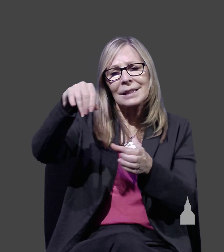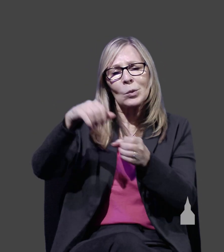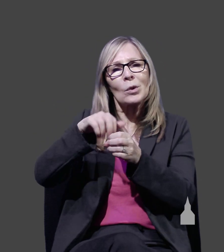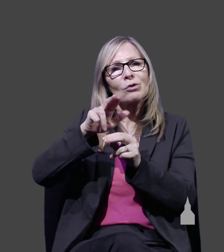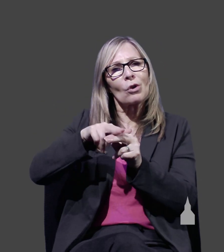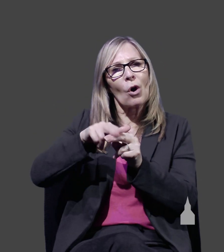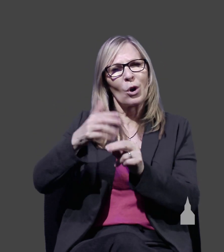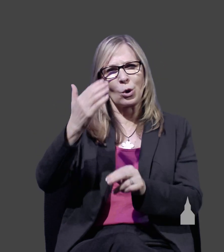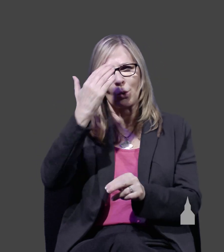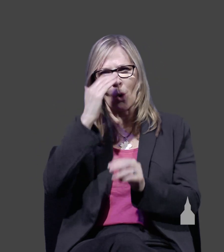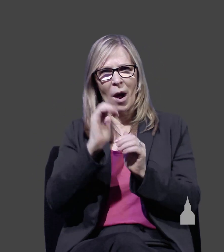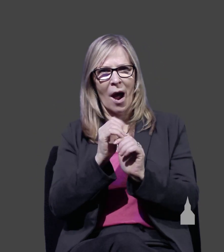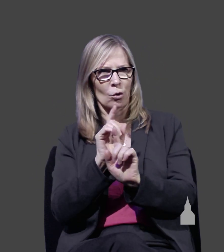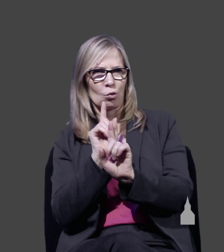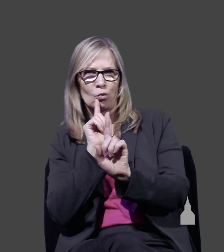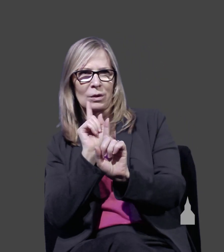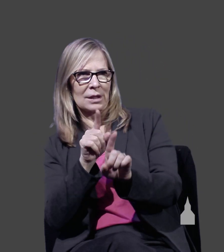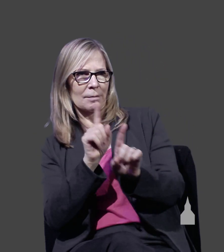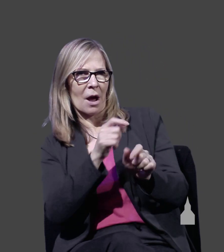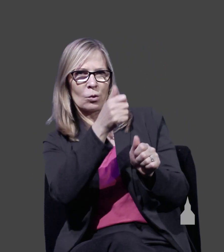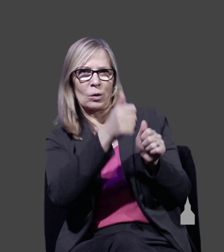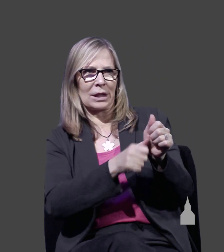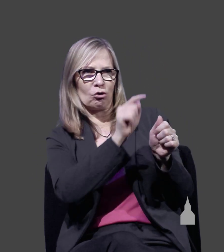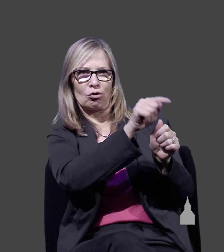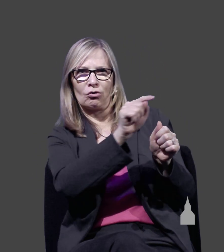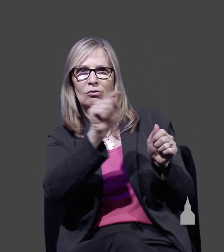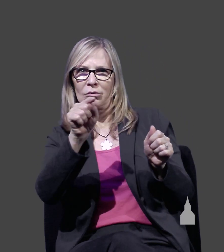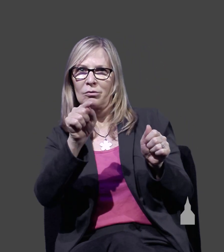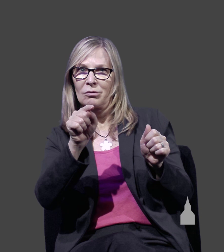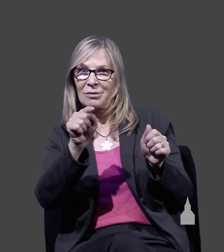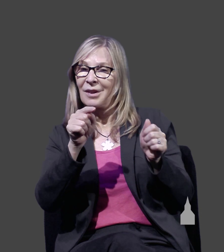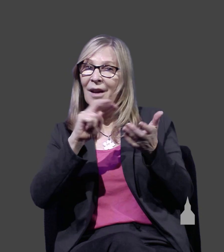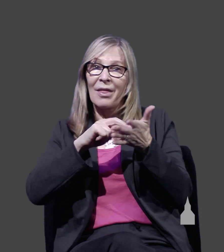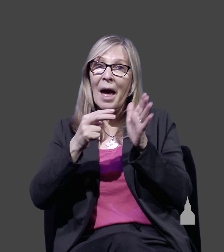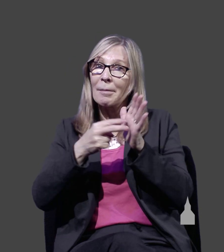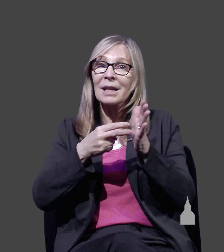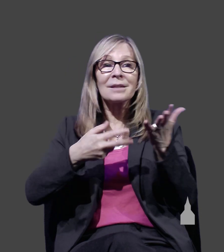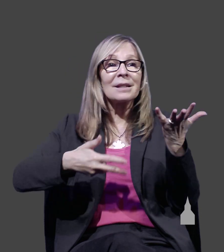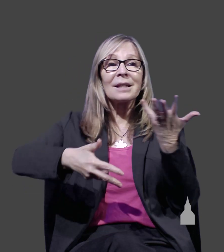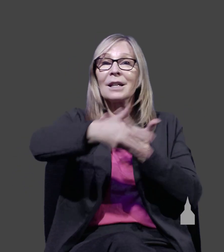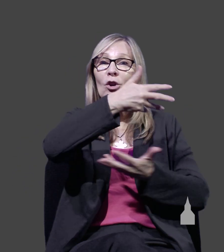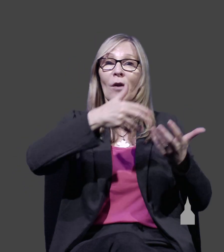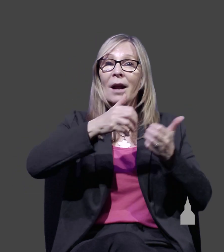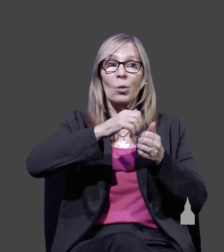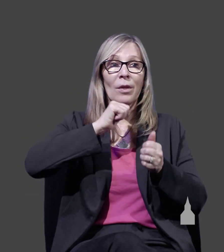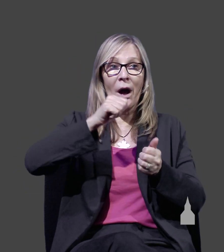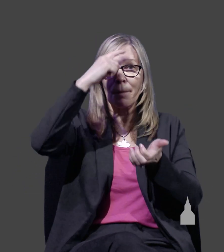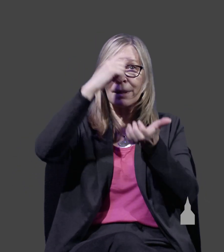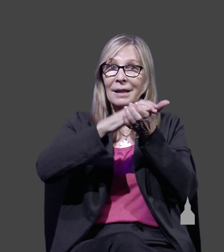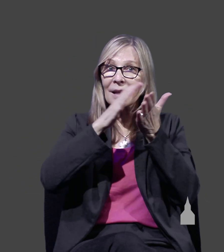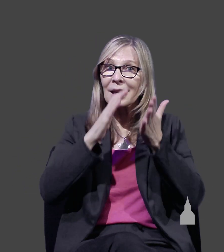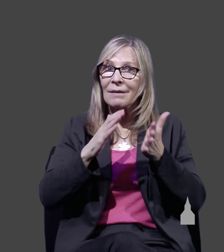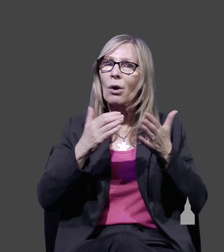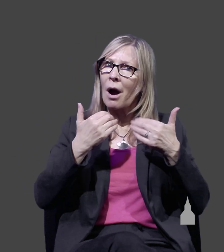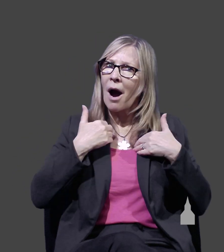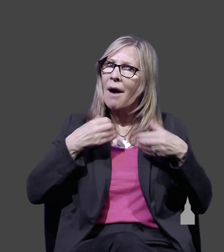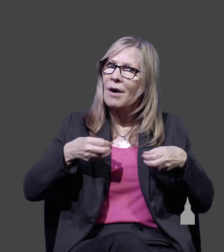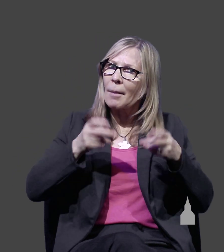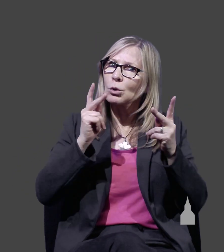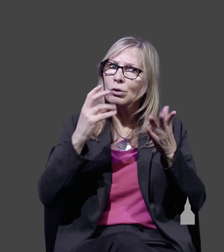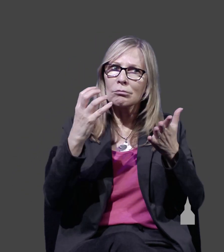each person. The implication from the context is that in interacting with unbelievers, we have opportunities in various